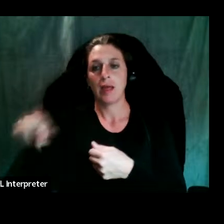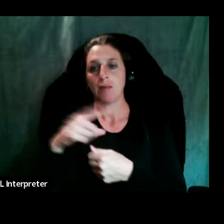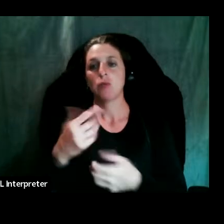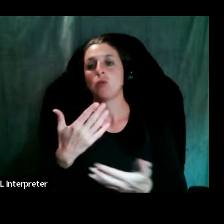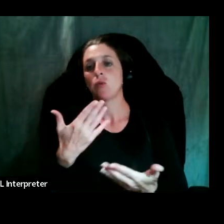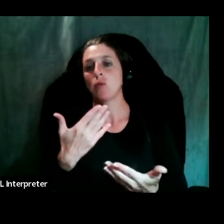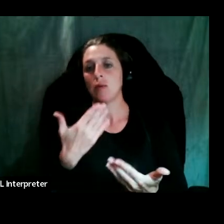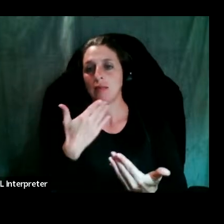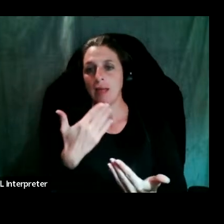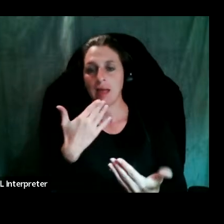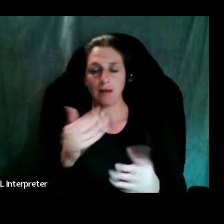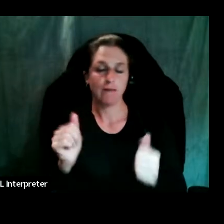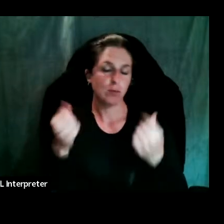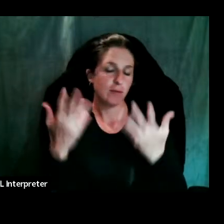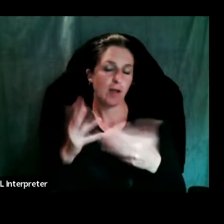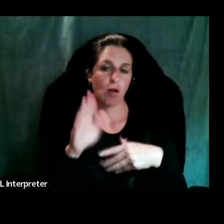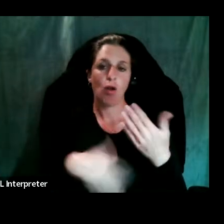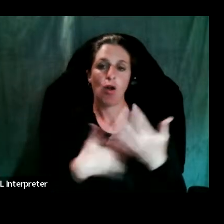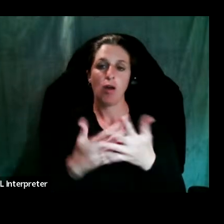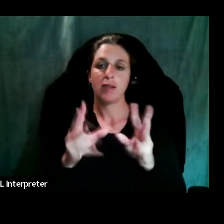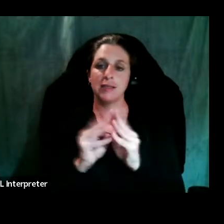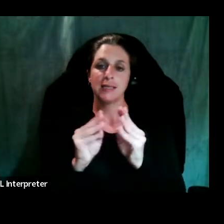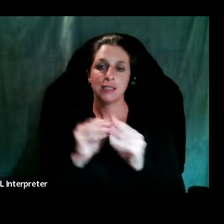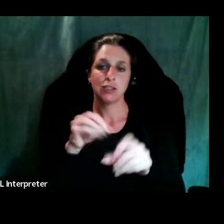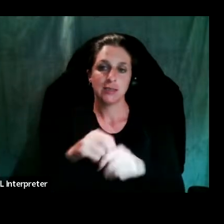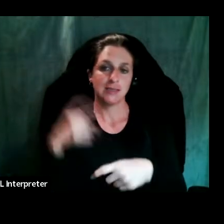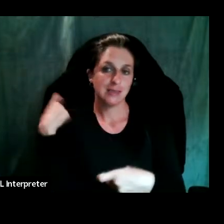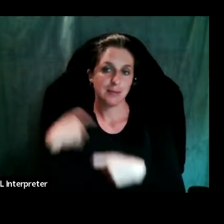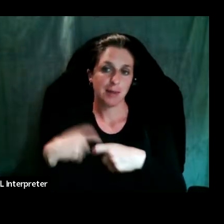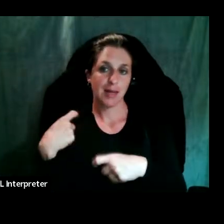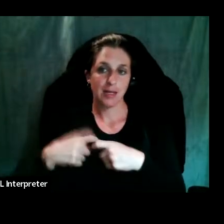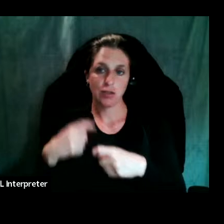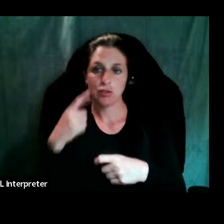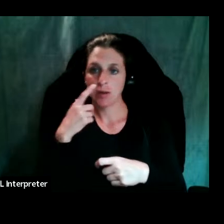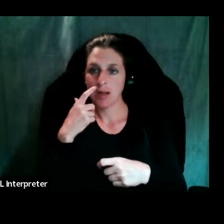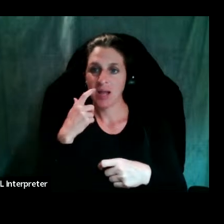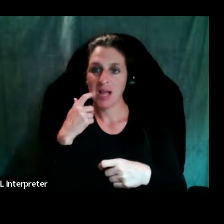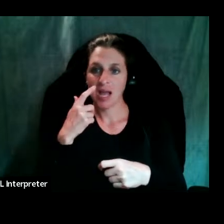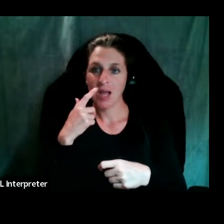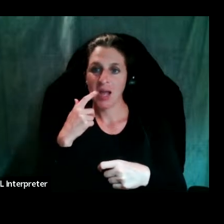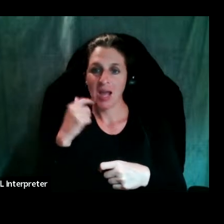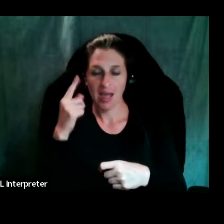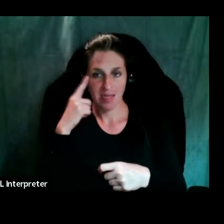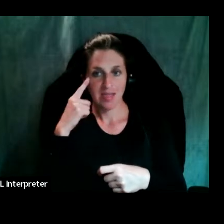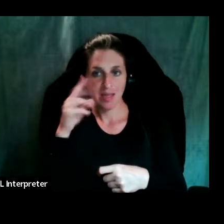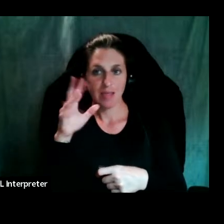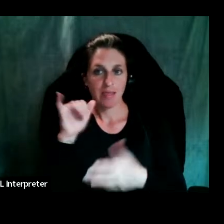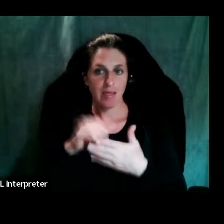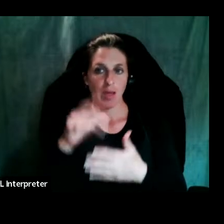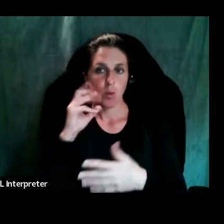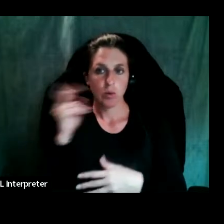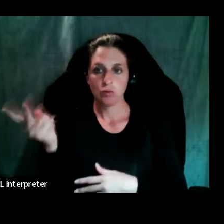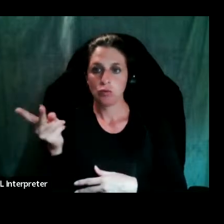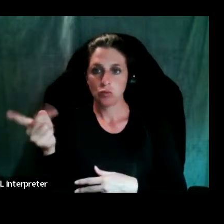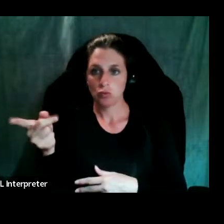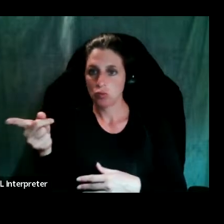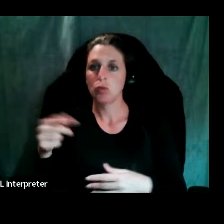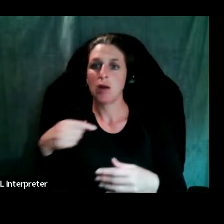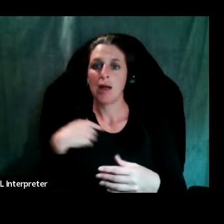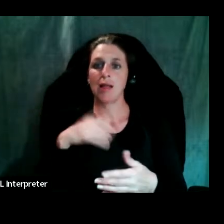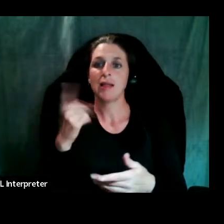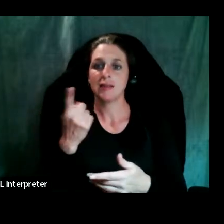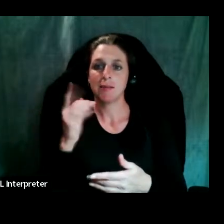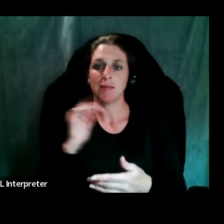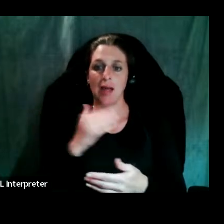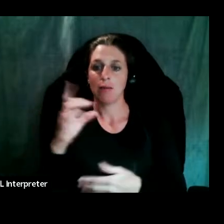providing all these sessions in Spanish. I think it was you too. And that was something that our DLAC group had